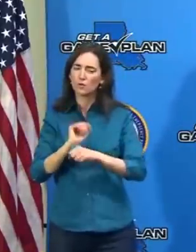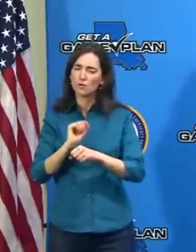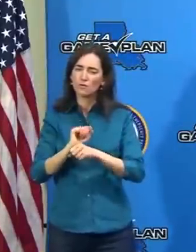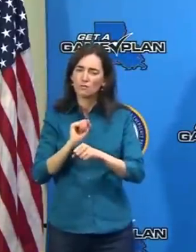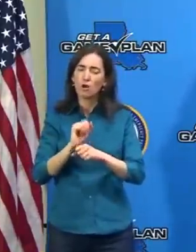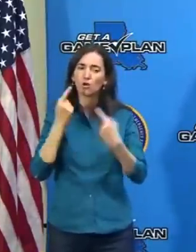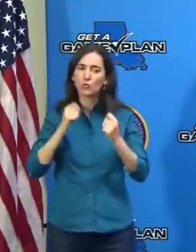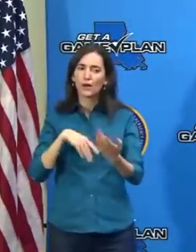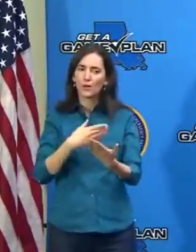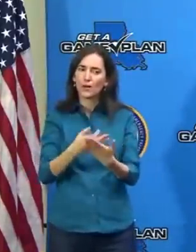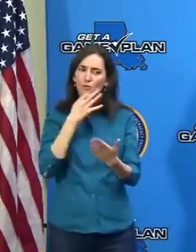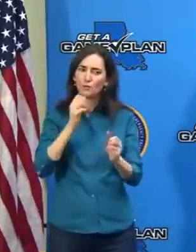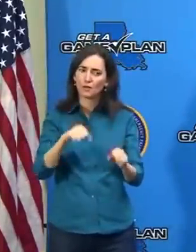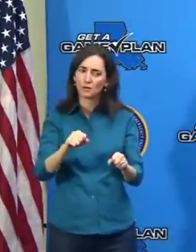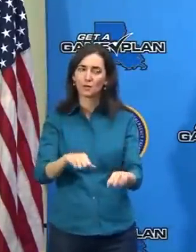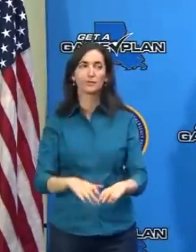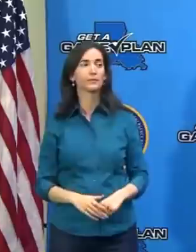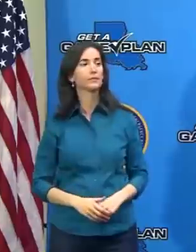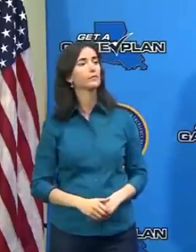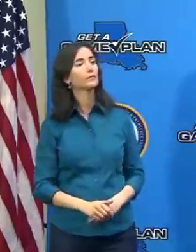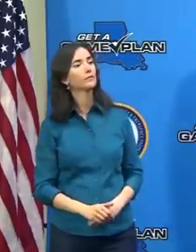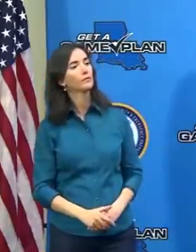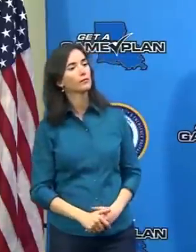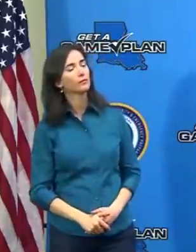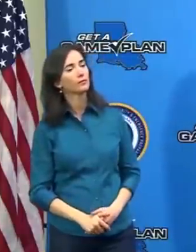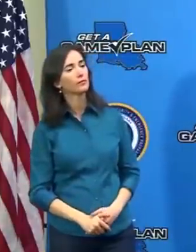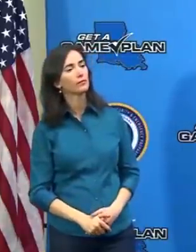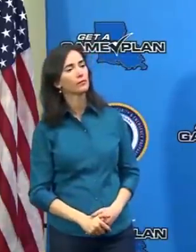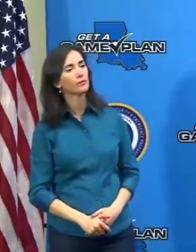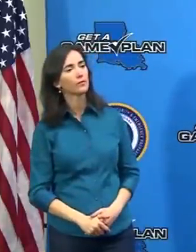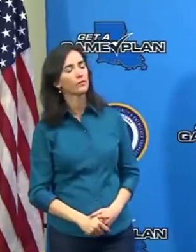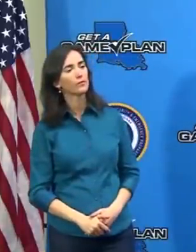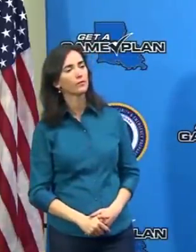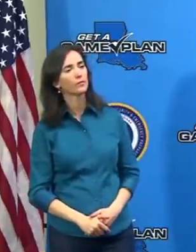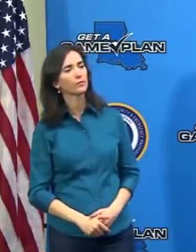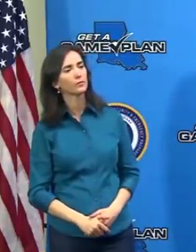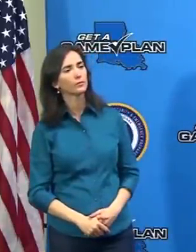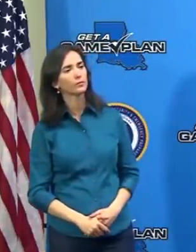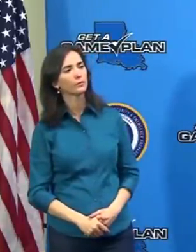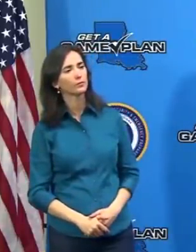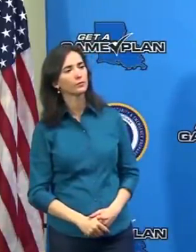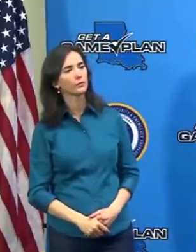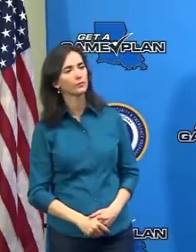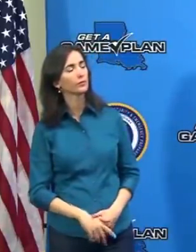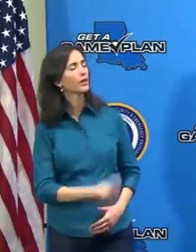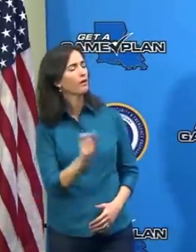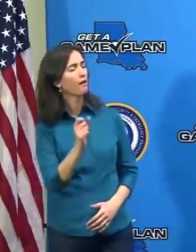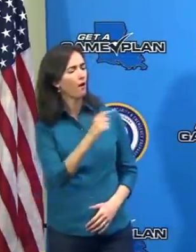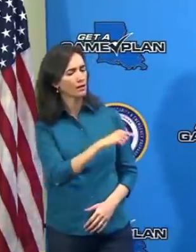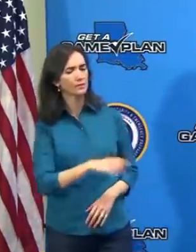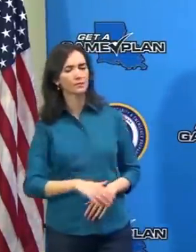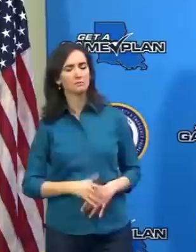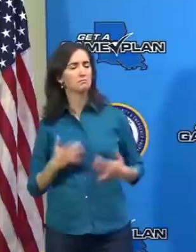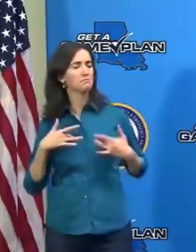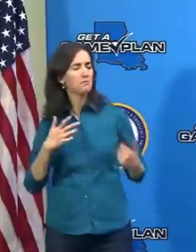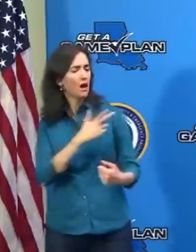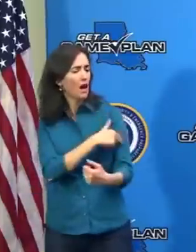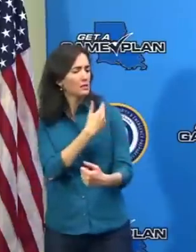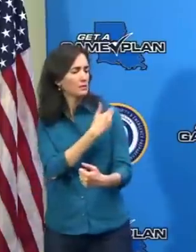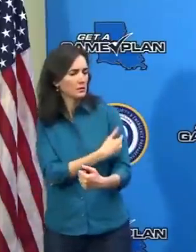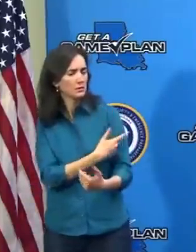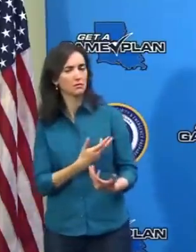Do you have any information as to the status of hospitals? Yeah. Whether any have been evacuated?